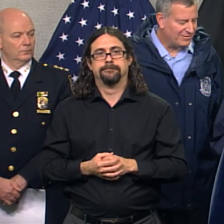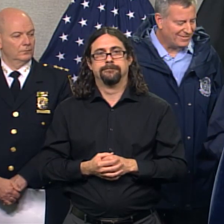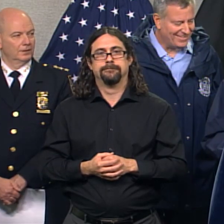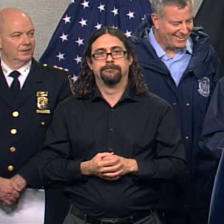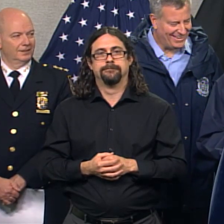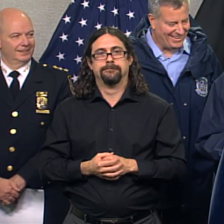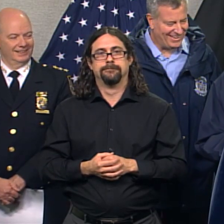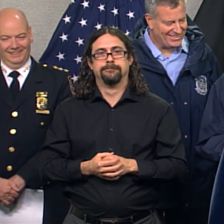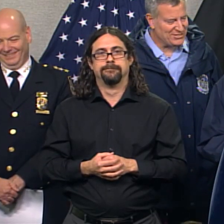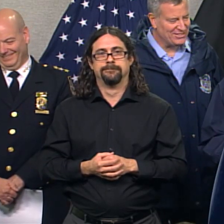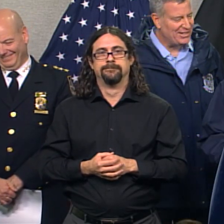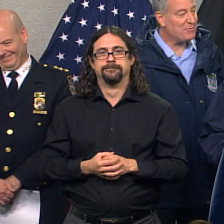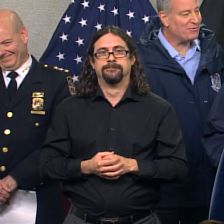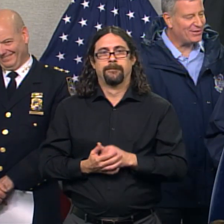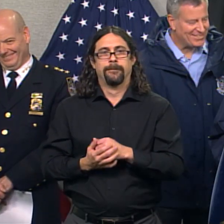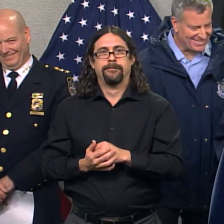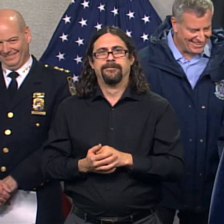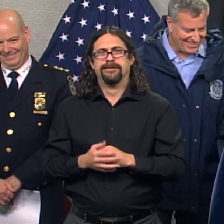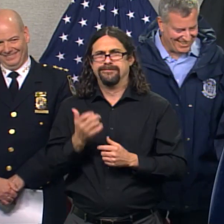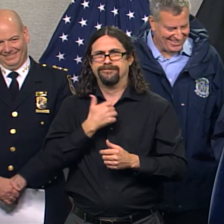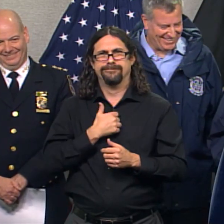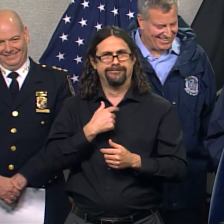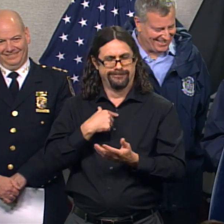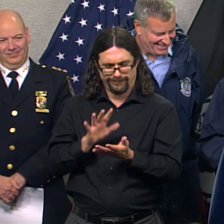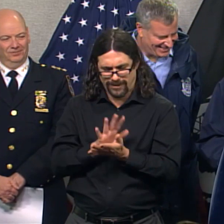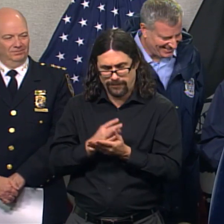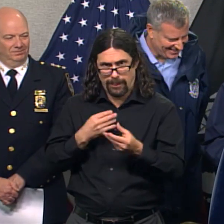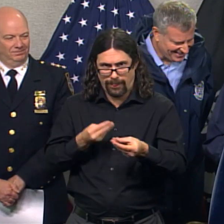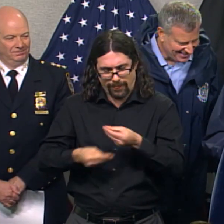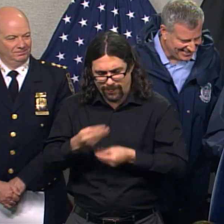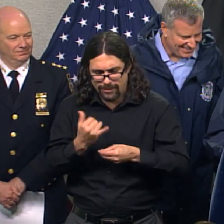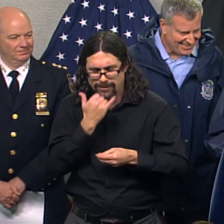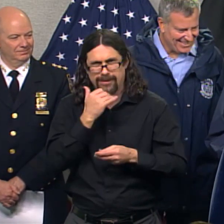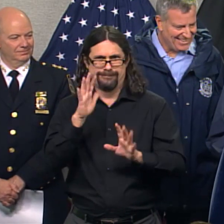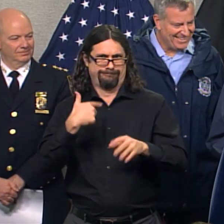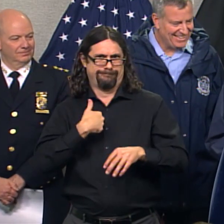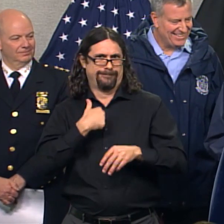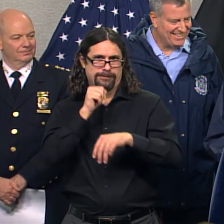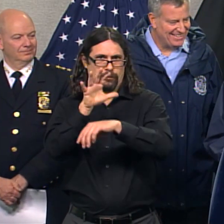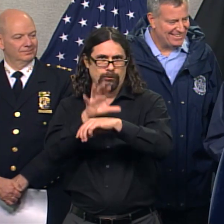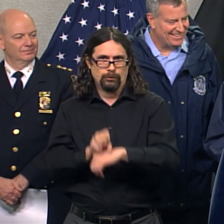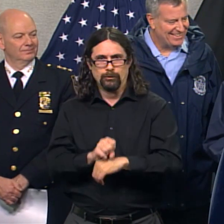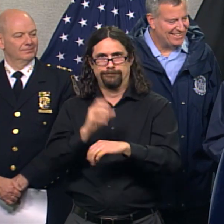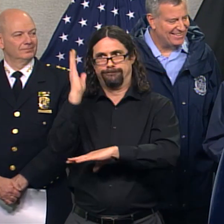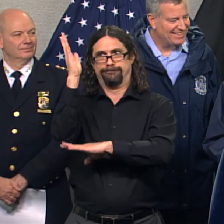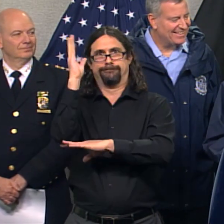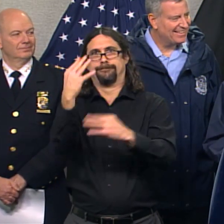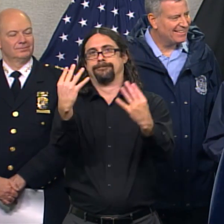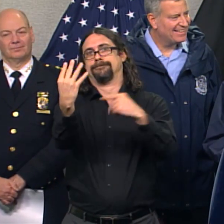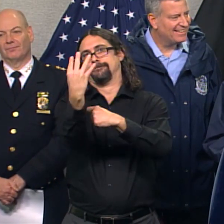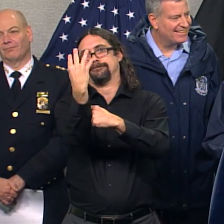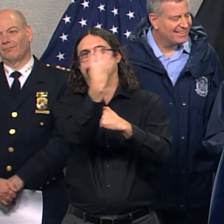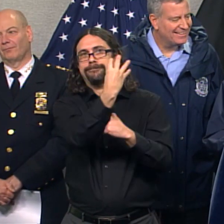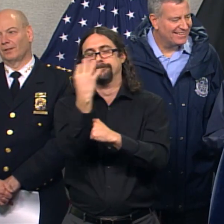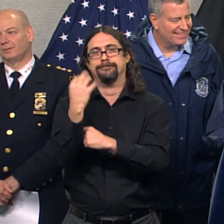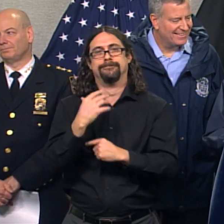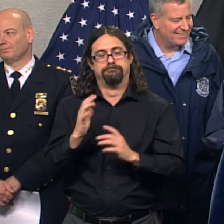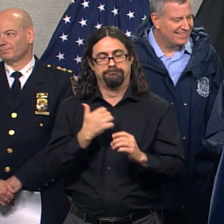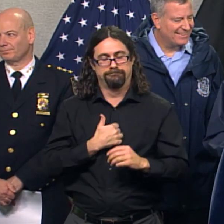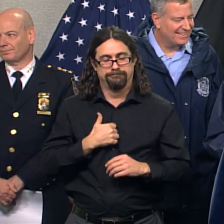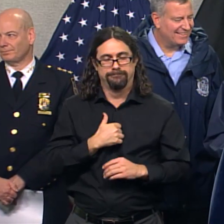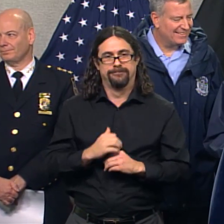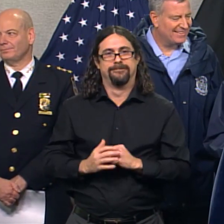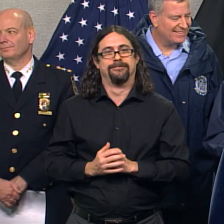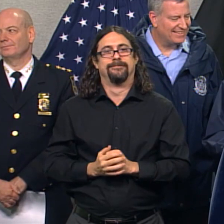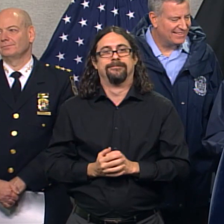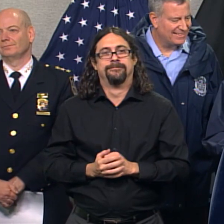it. Just improvise. Temperatures have been dropping, as we all know, so again, stay inside, stay off the roadways. The